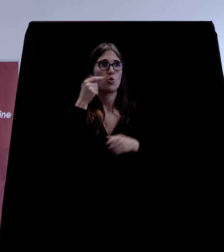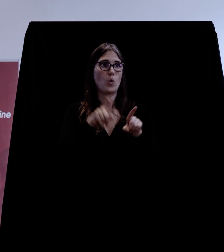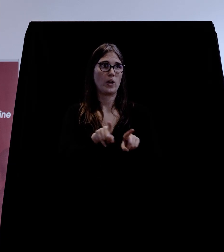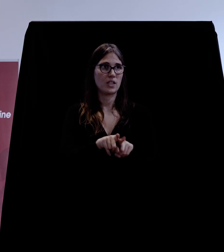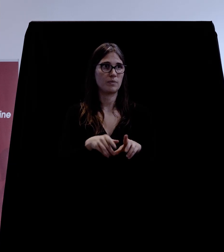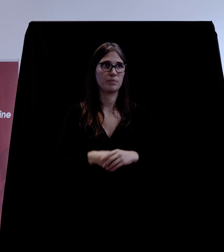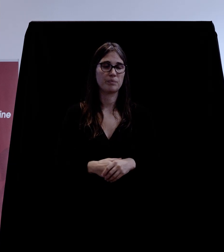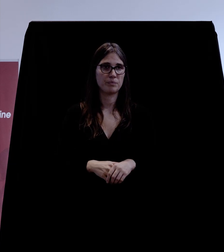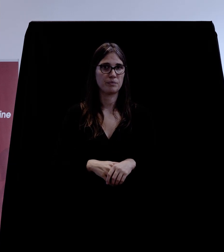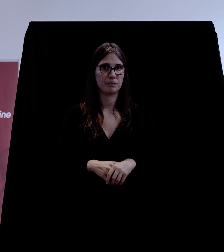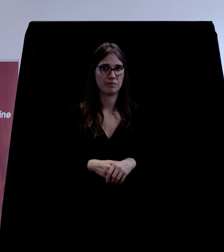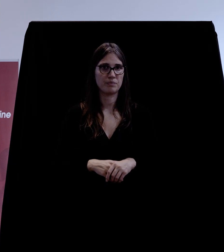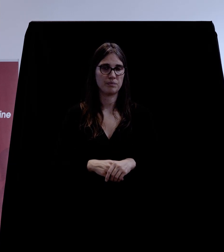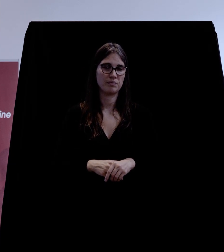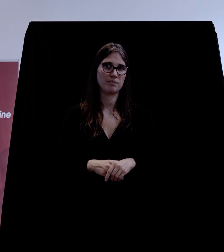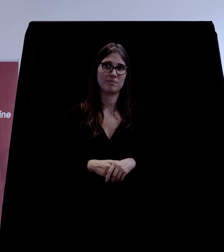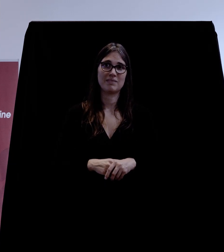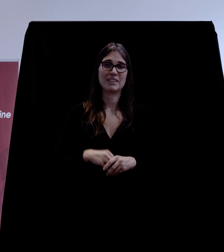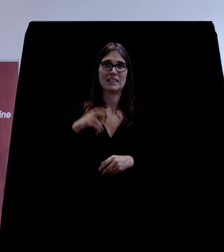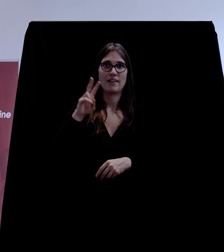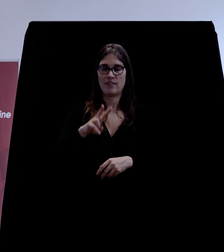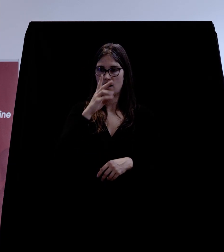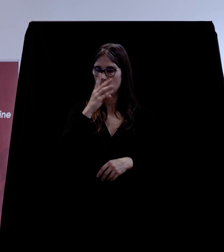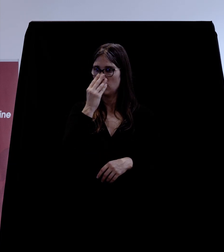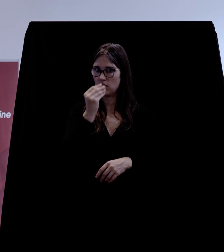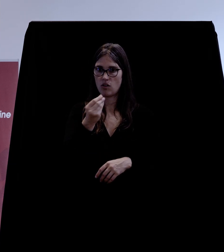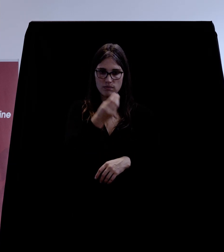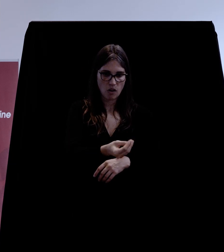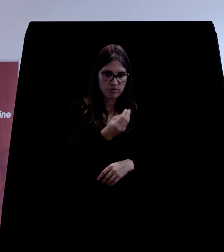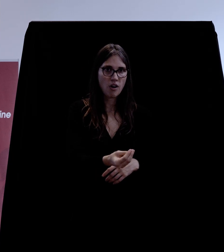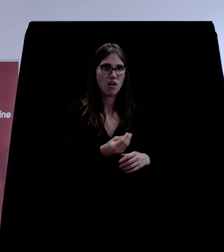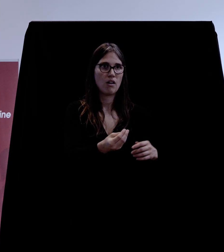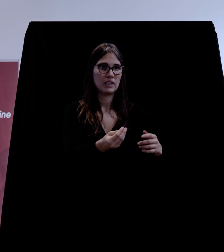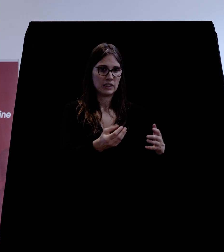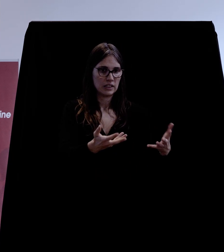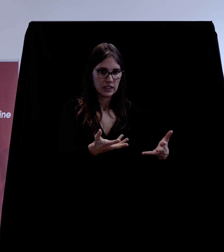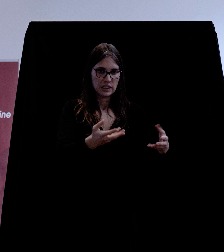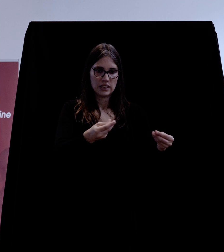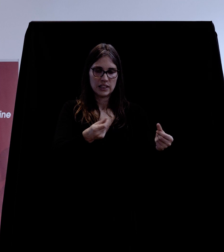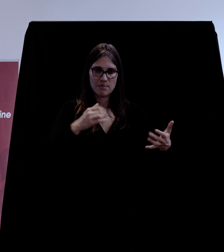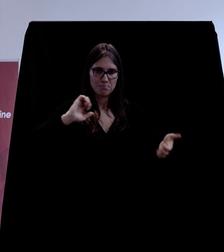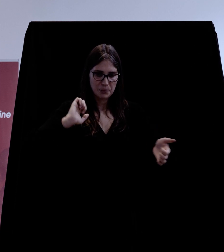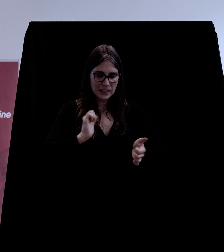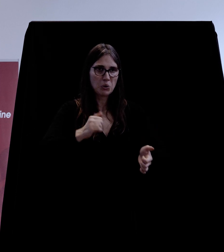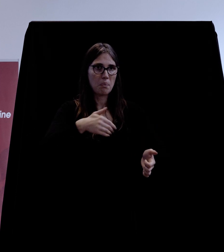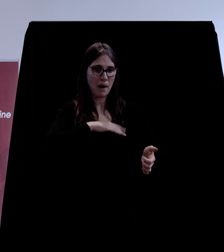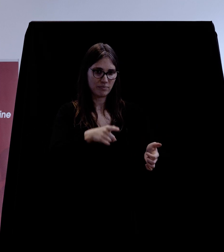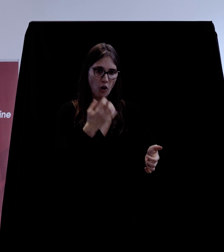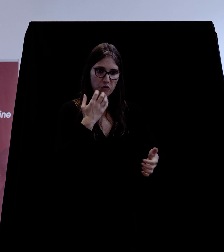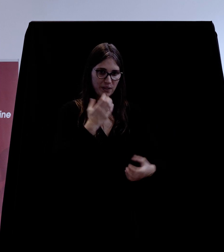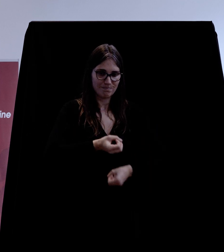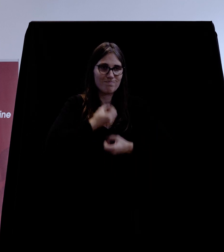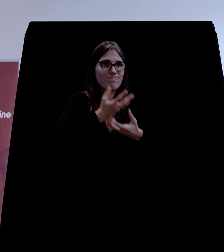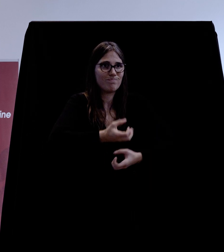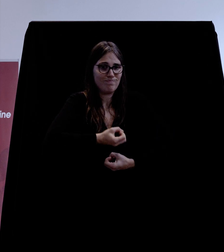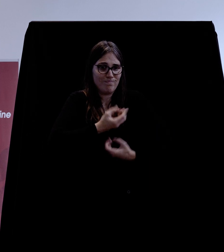us what's going on. And that's some of my worst moments is with Jacob, just tell me what you want. Just tell me what's going on. I can't figure this